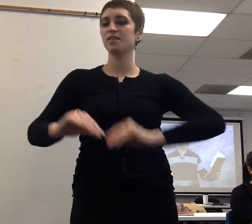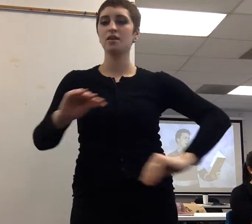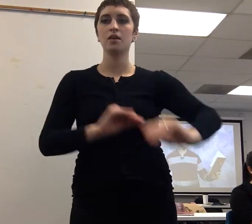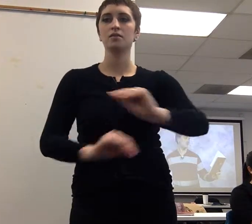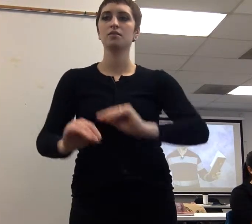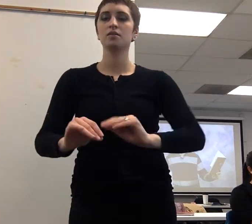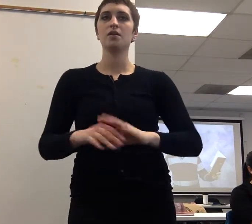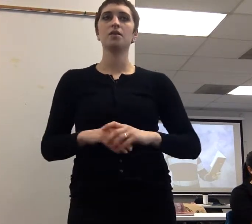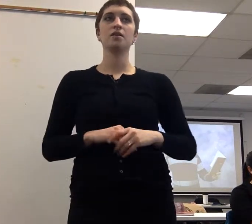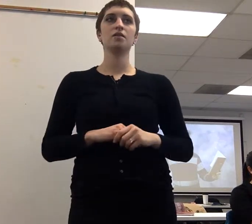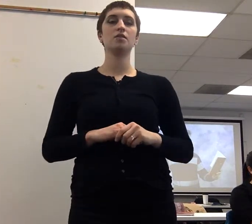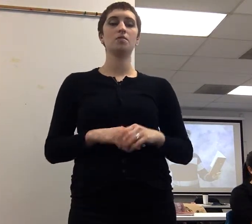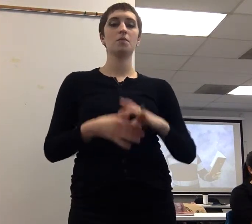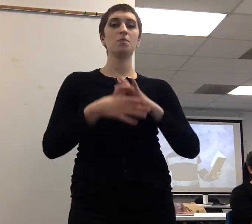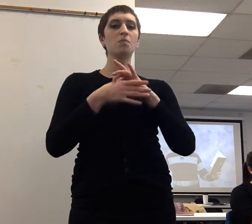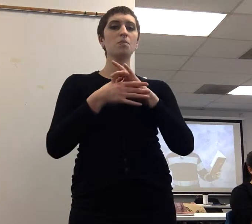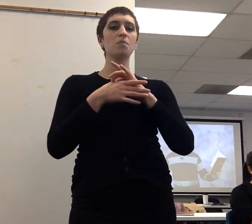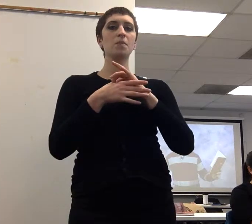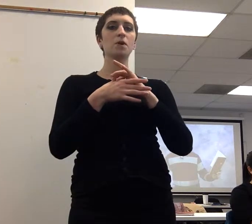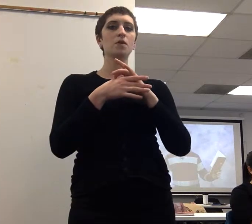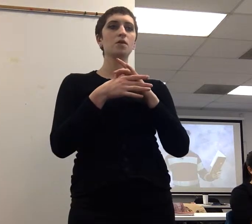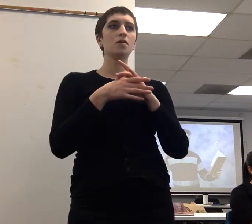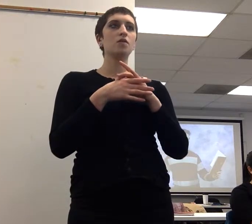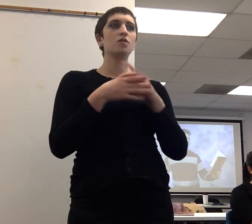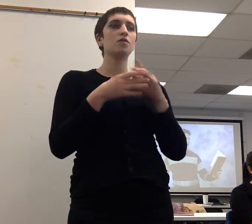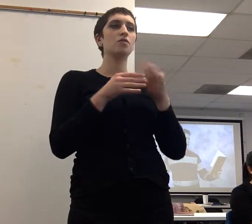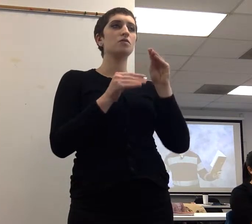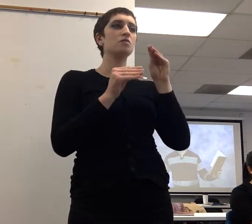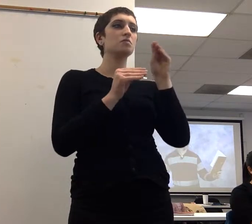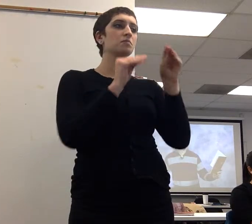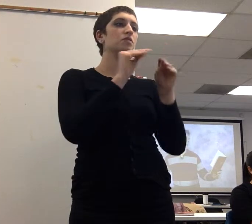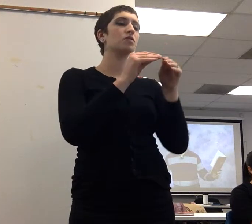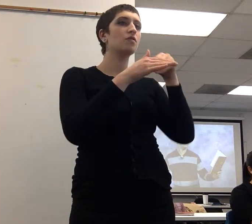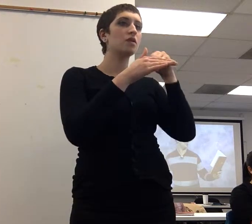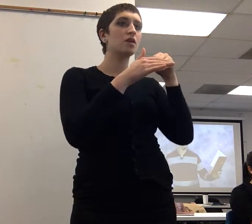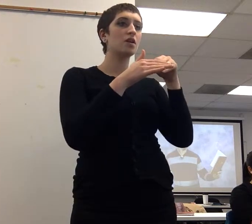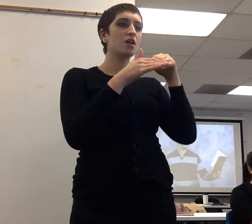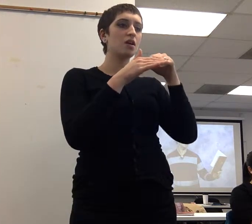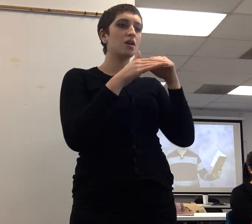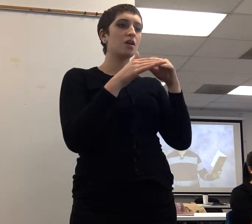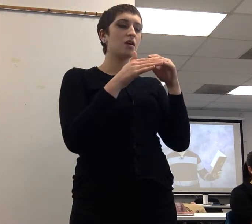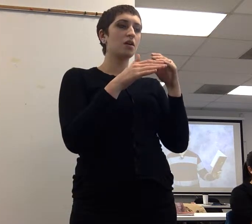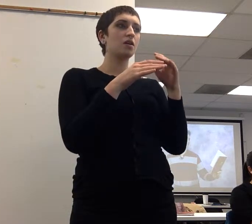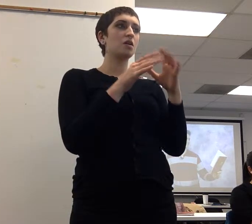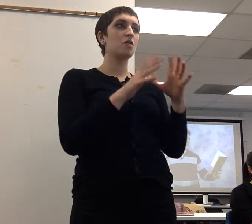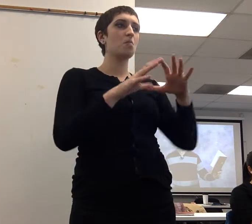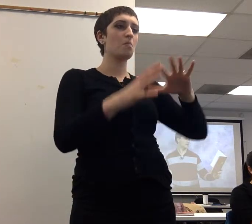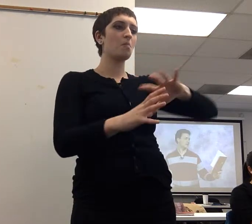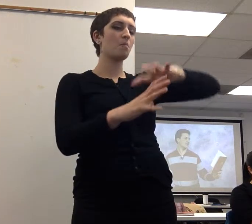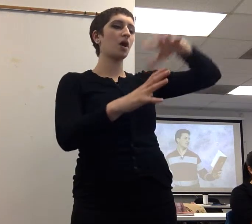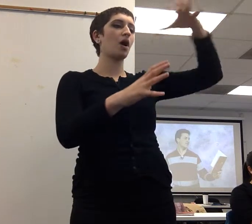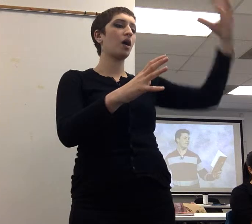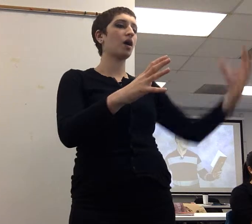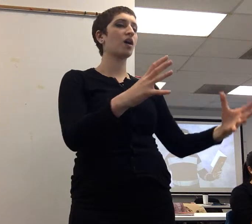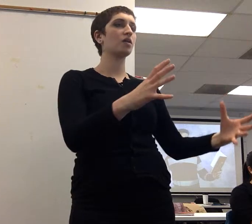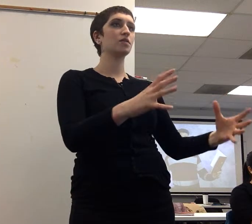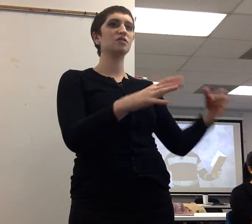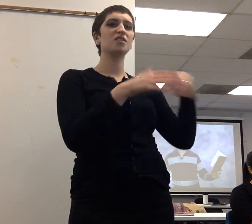great piles in the room, and the water from leaky roofs would drip over it.